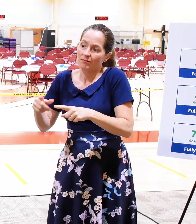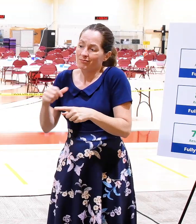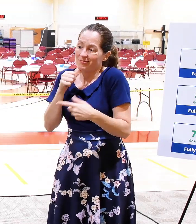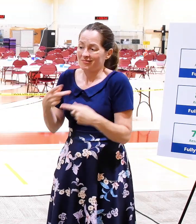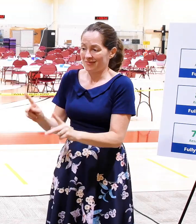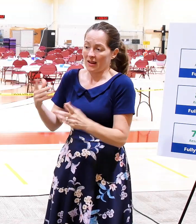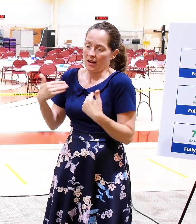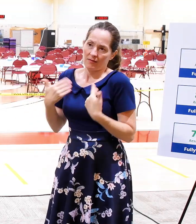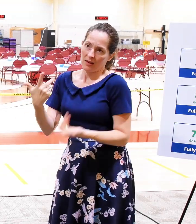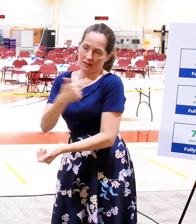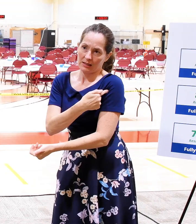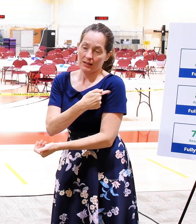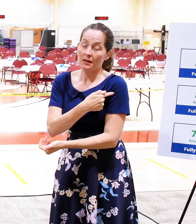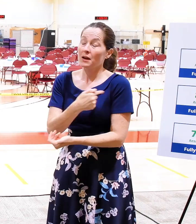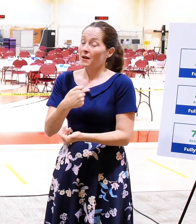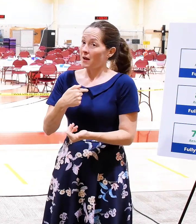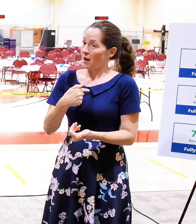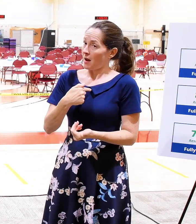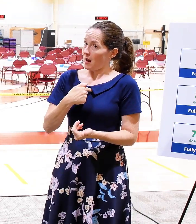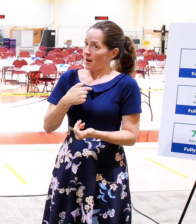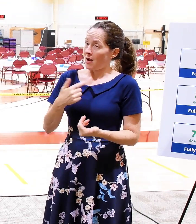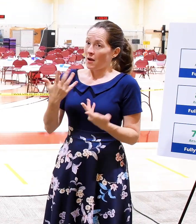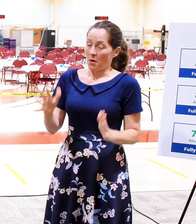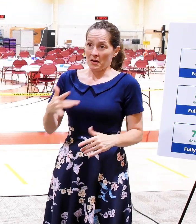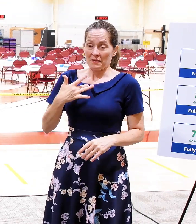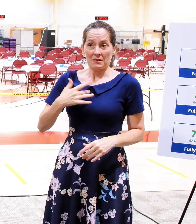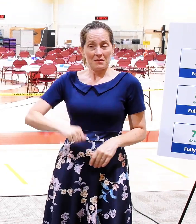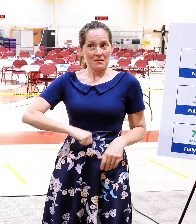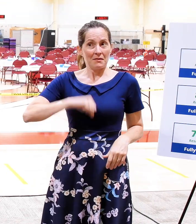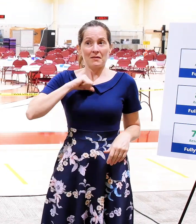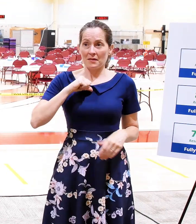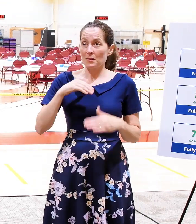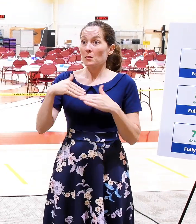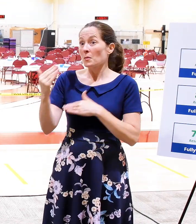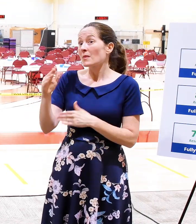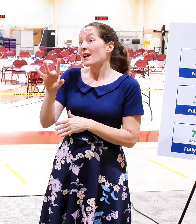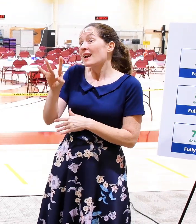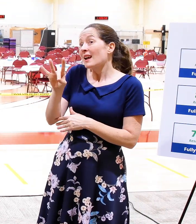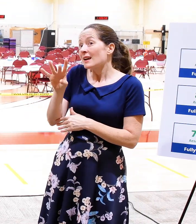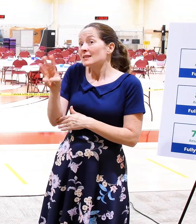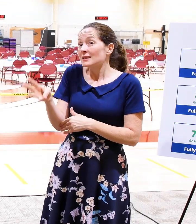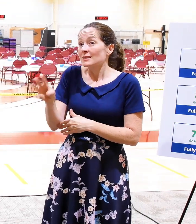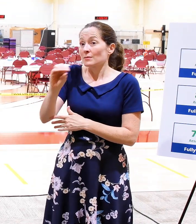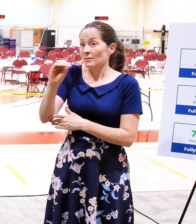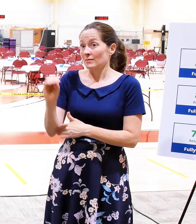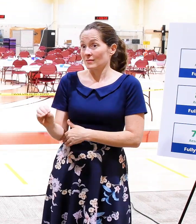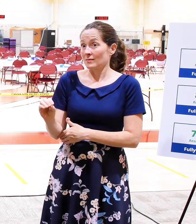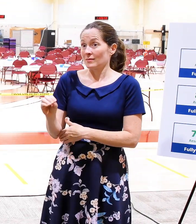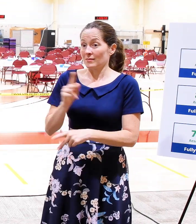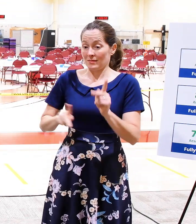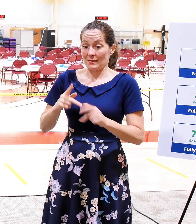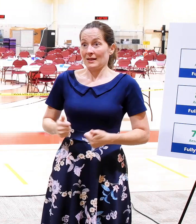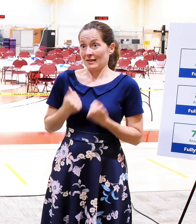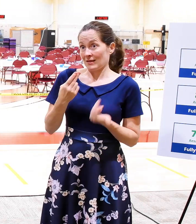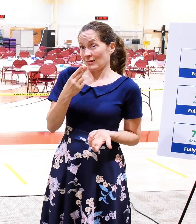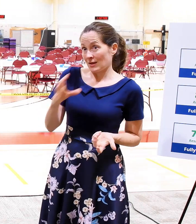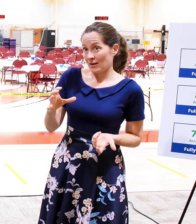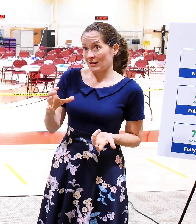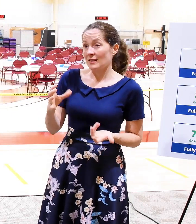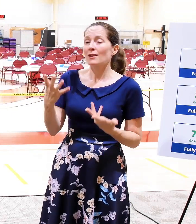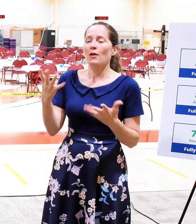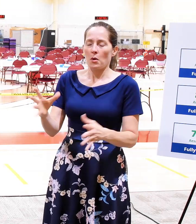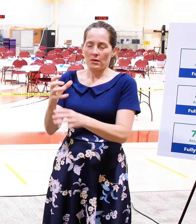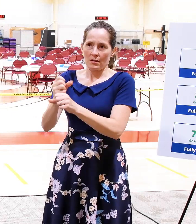than 86% of Howard County residents who have already gotten at least 1